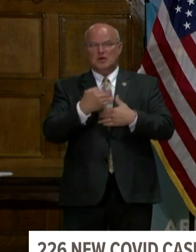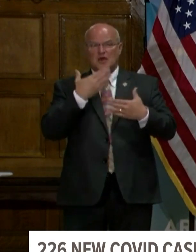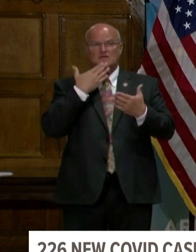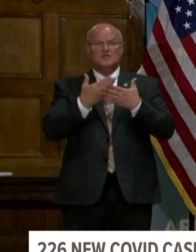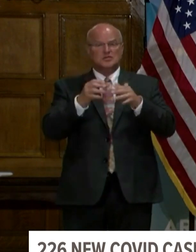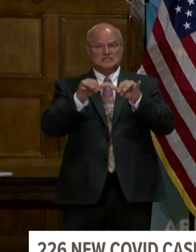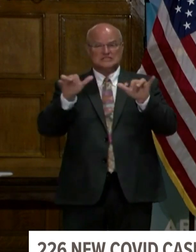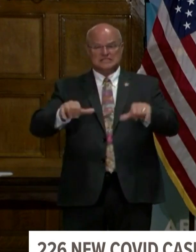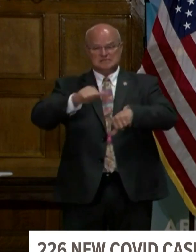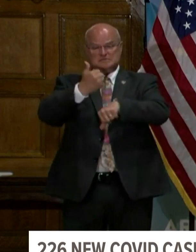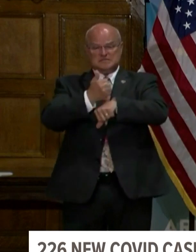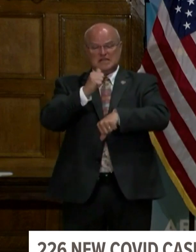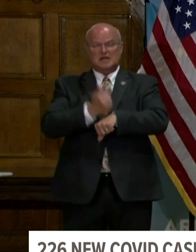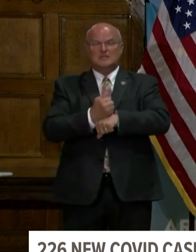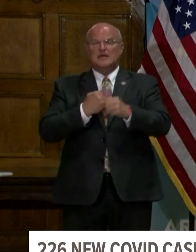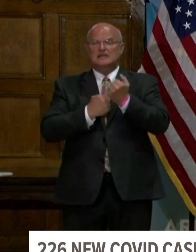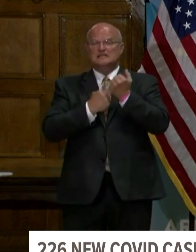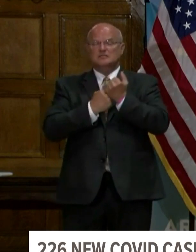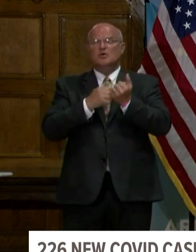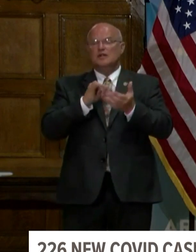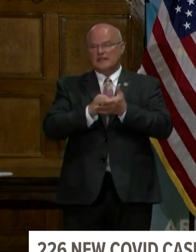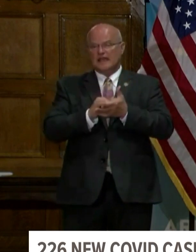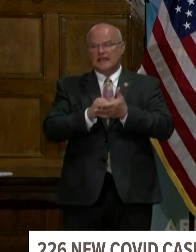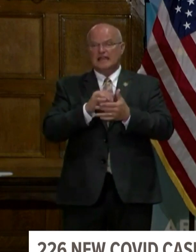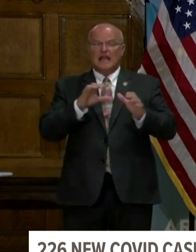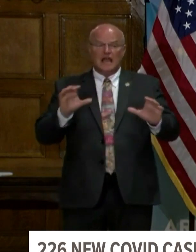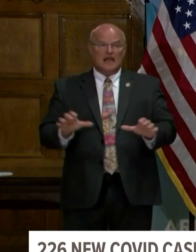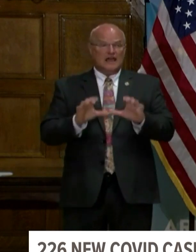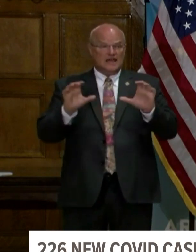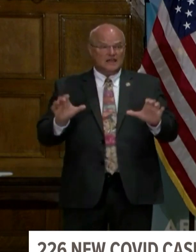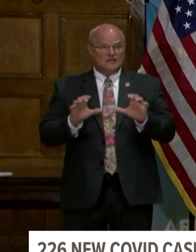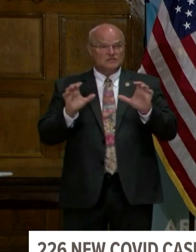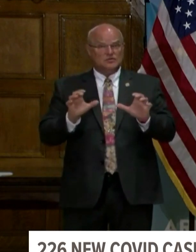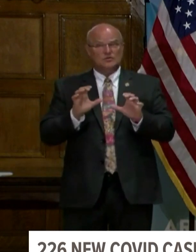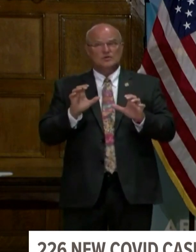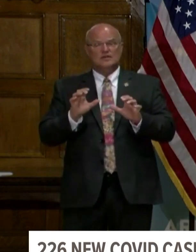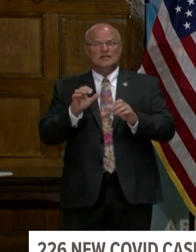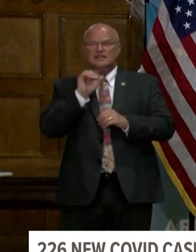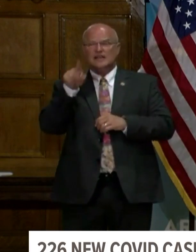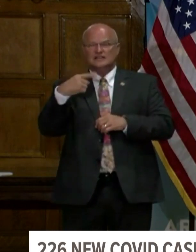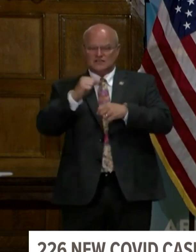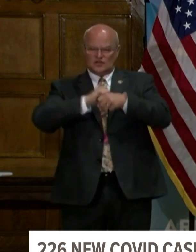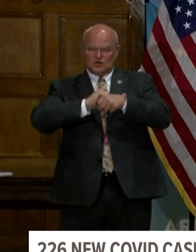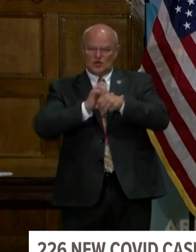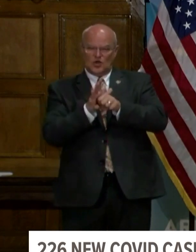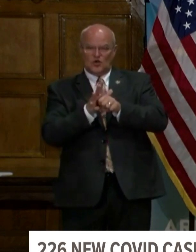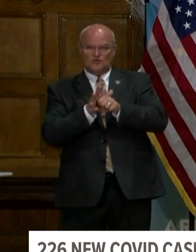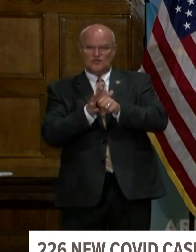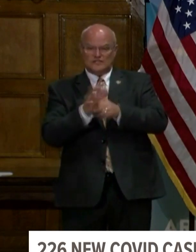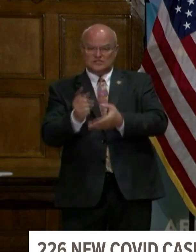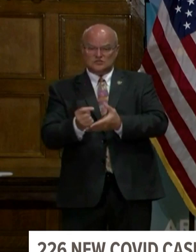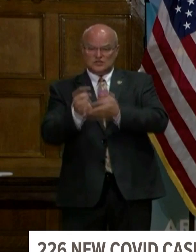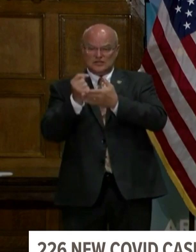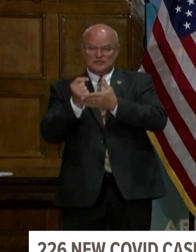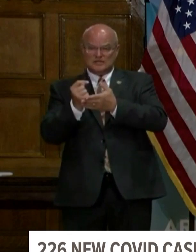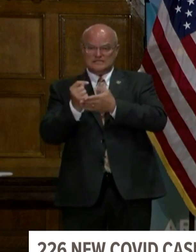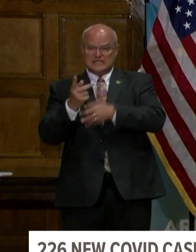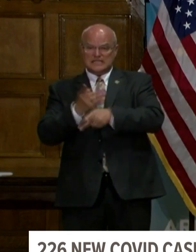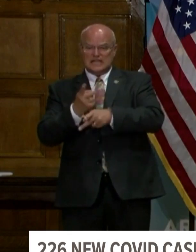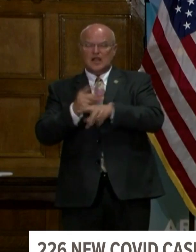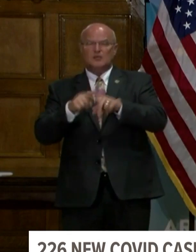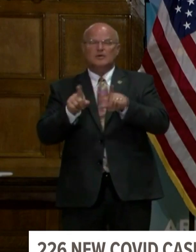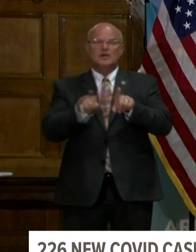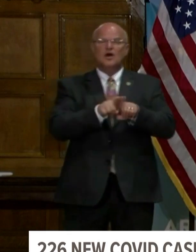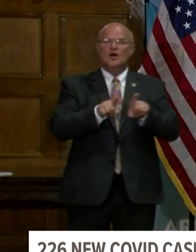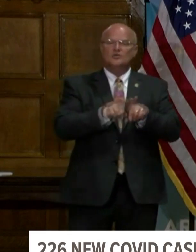a good system also that supports that capacity, and they're doing not just their COVID treatments and care, but